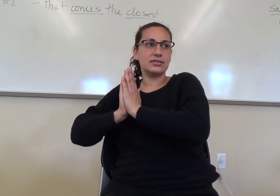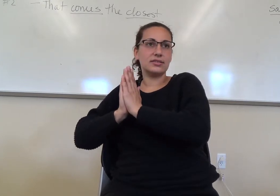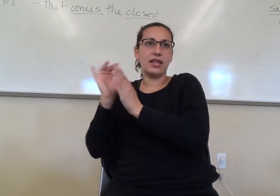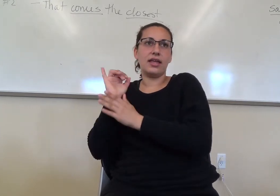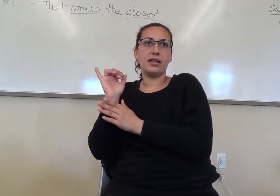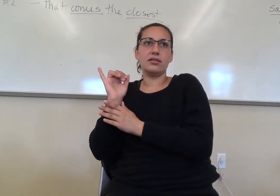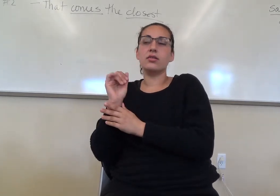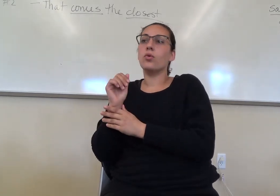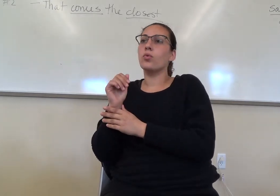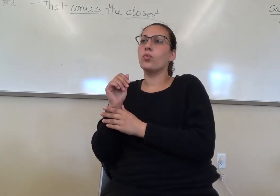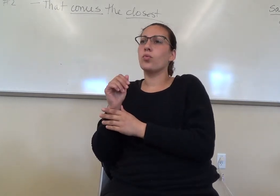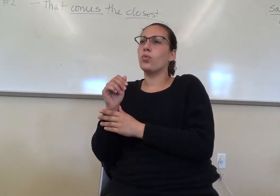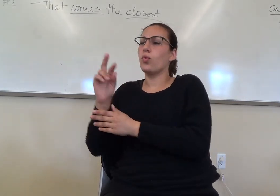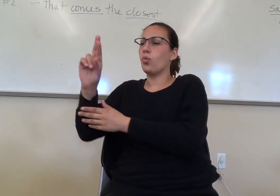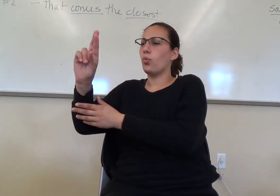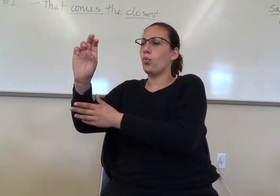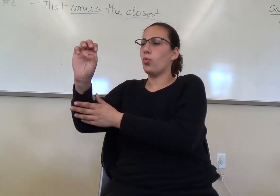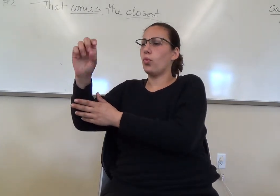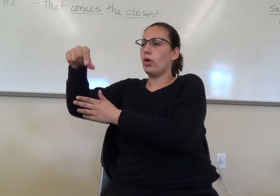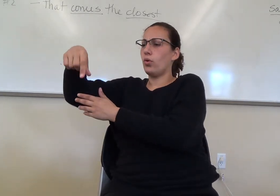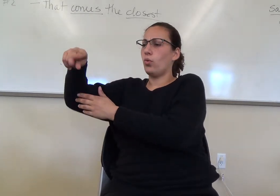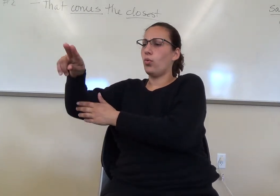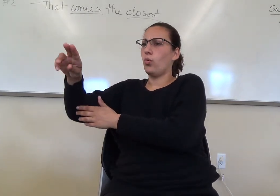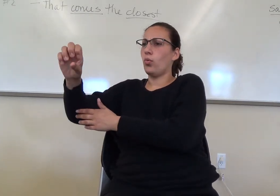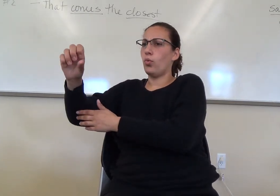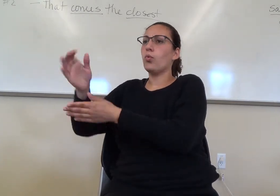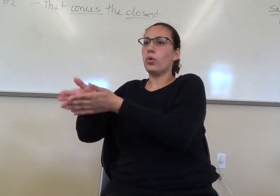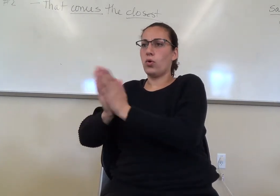To do what? To be buried.